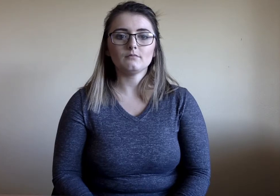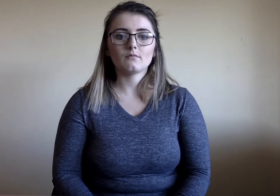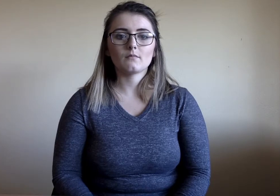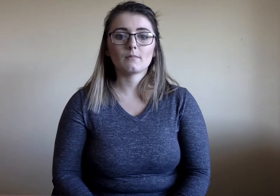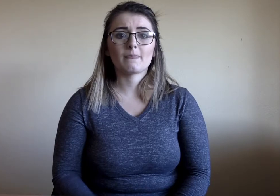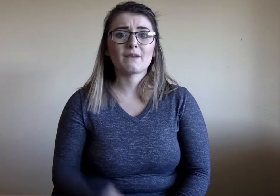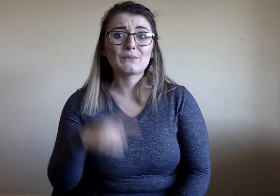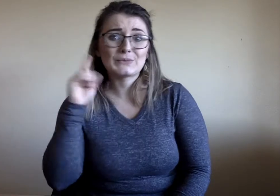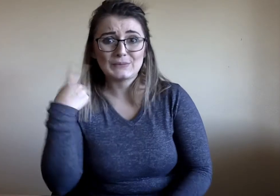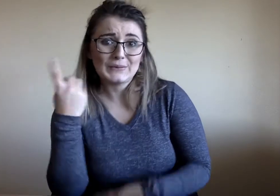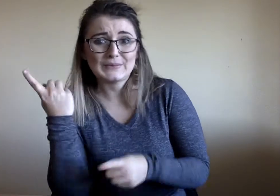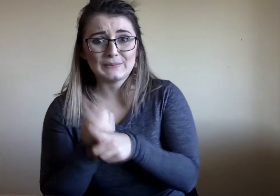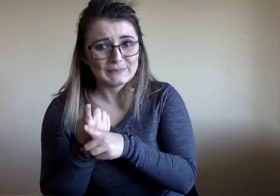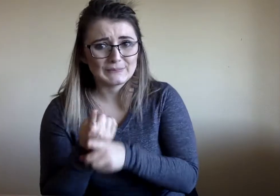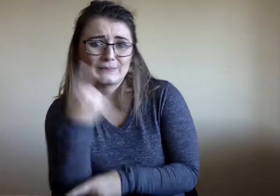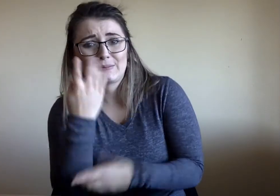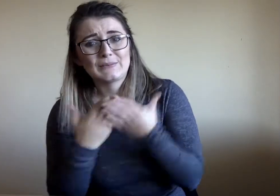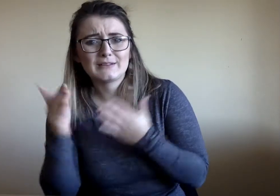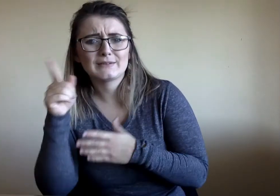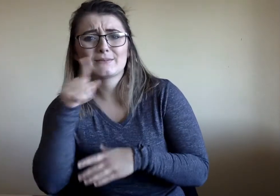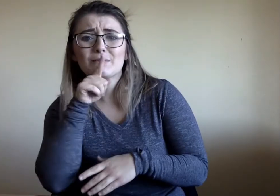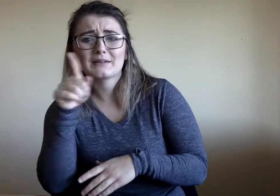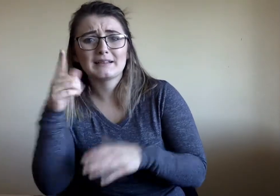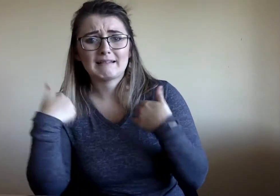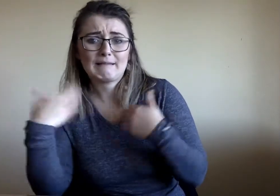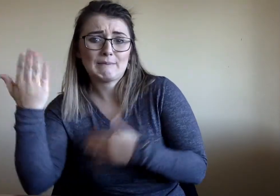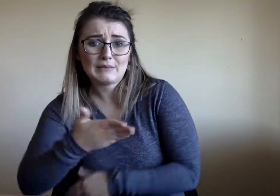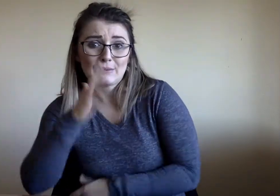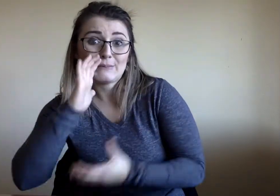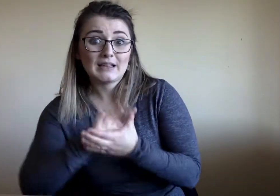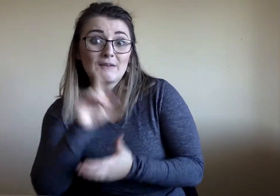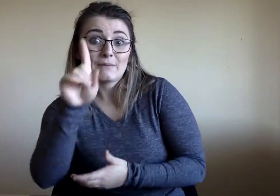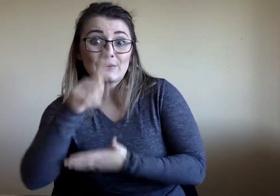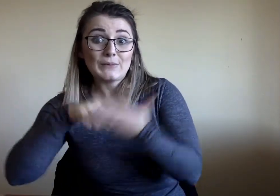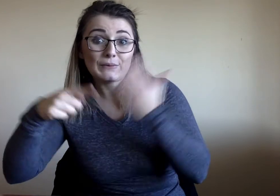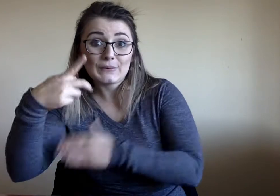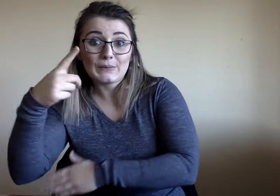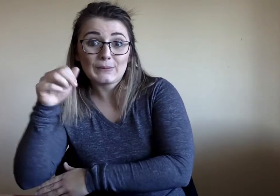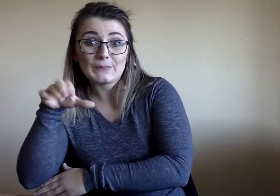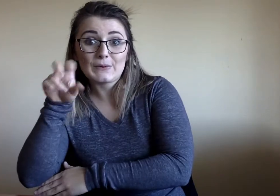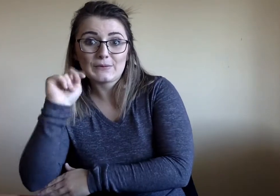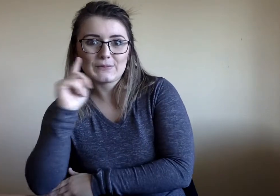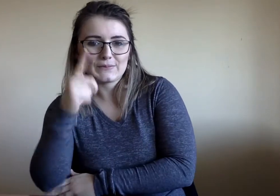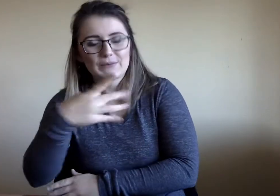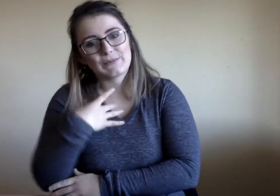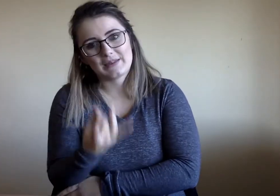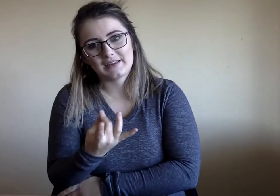it was crazy. It was like one of those things that you had to really be there to believe. But you can check it out on Patreon. I think you guys are really going to like it.